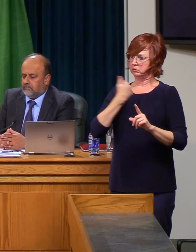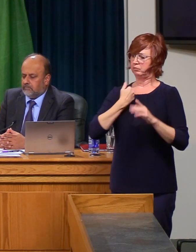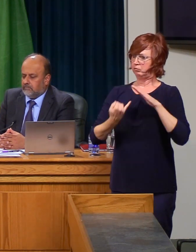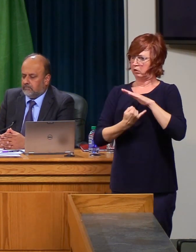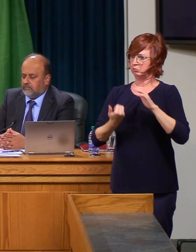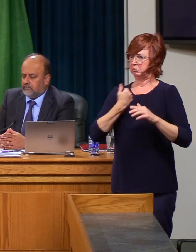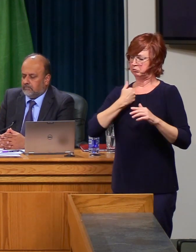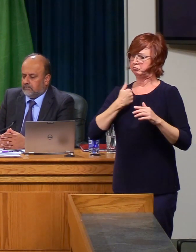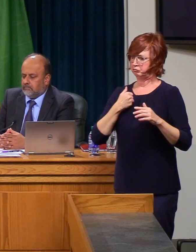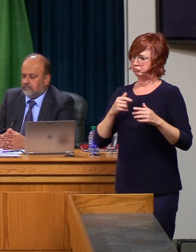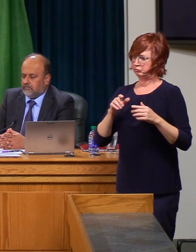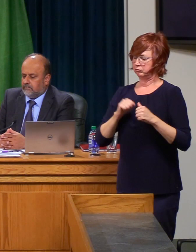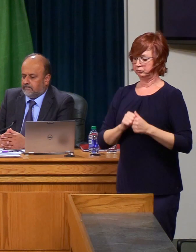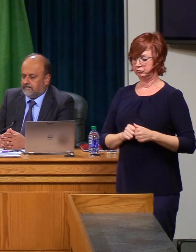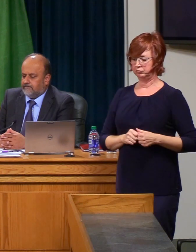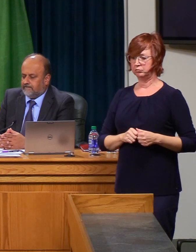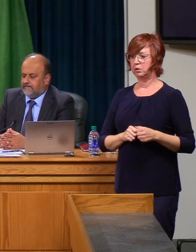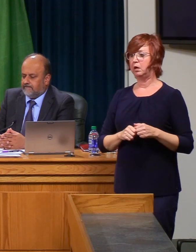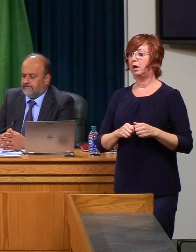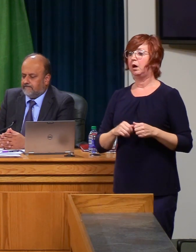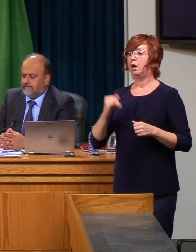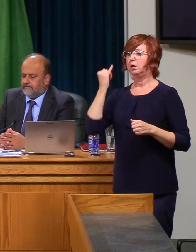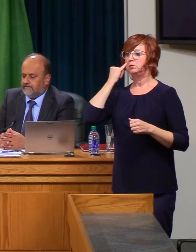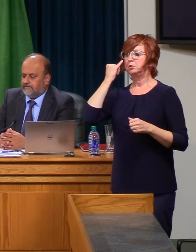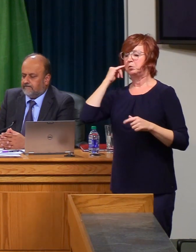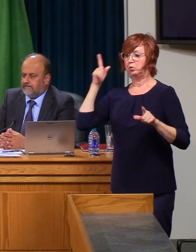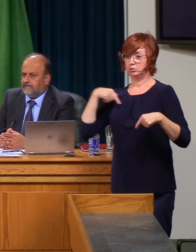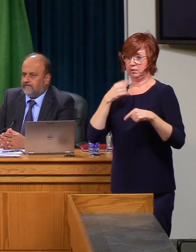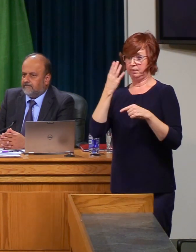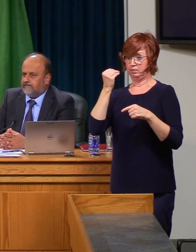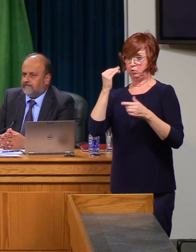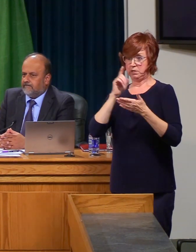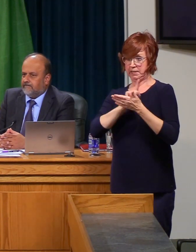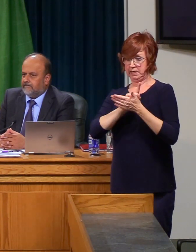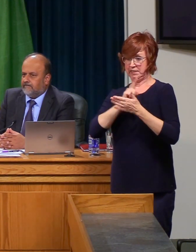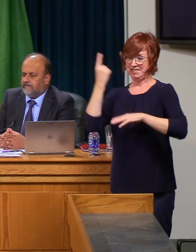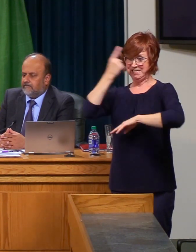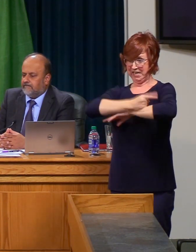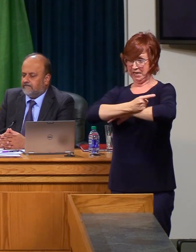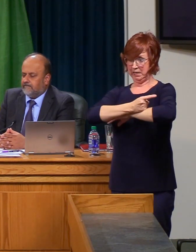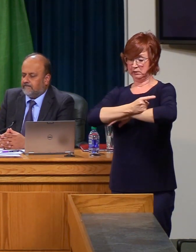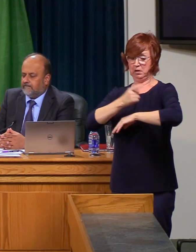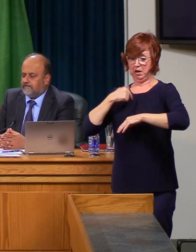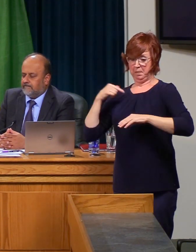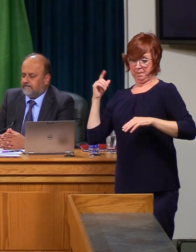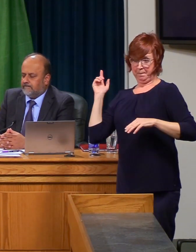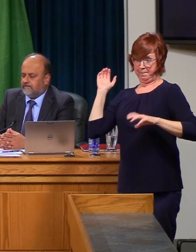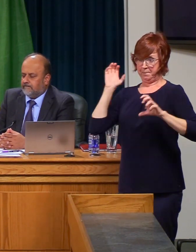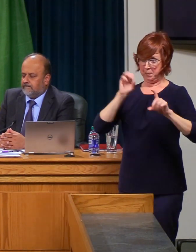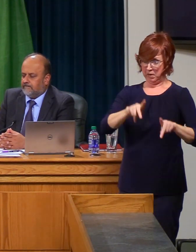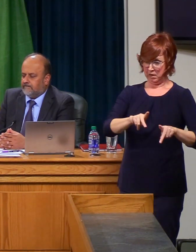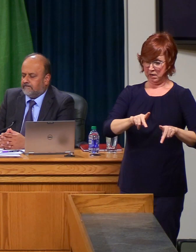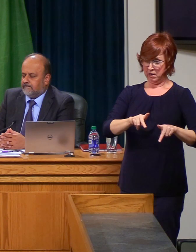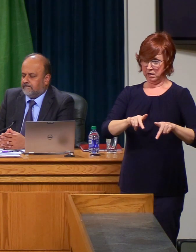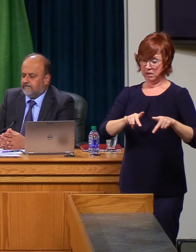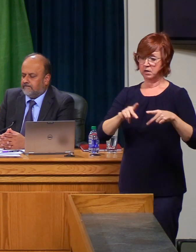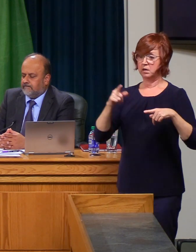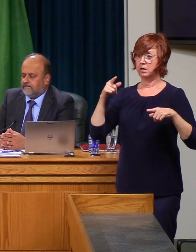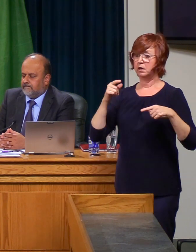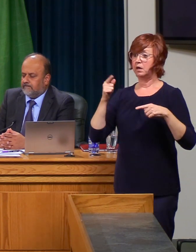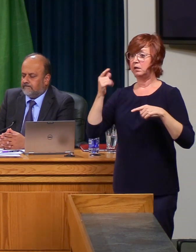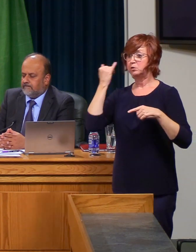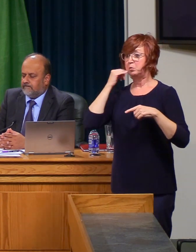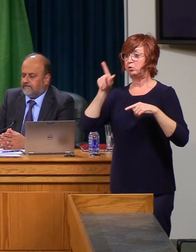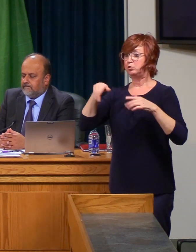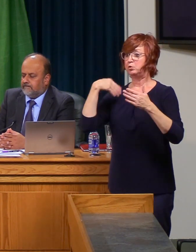has returned to the province in the last 14 days. So if you have been under self-isolation or returned to the province 5